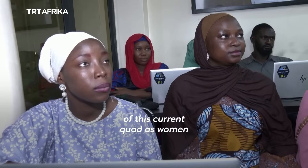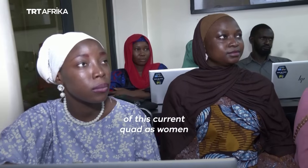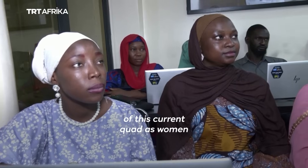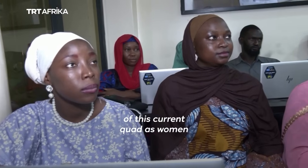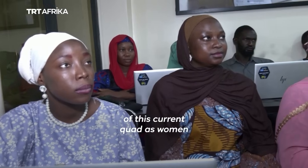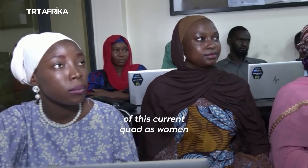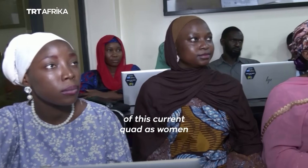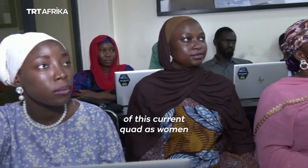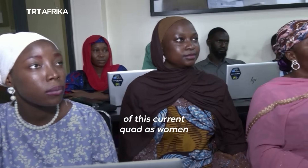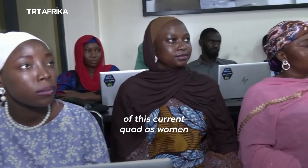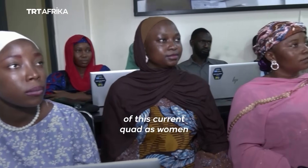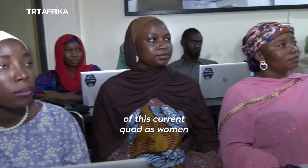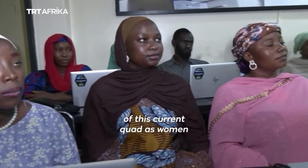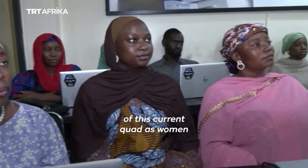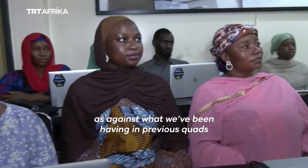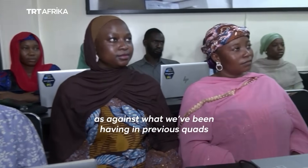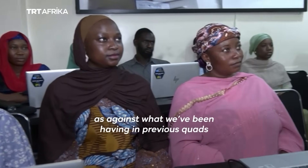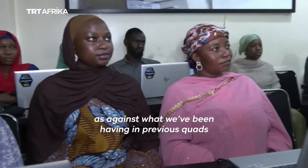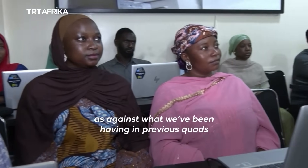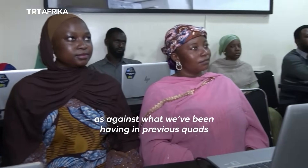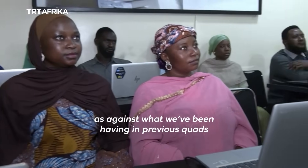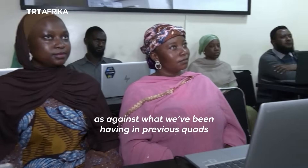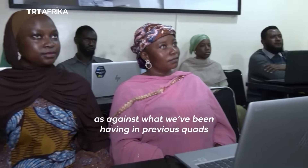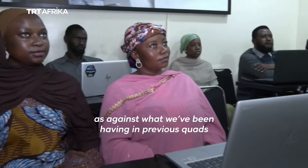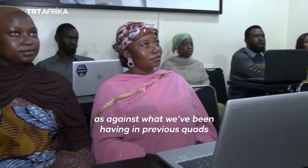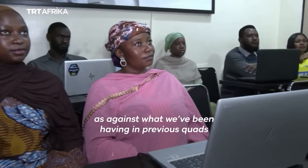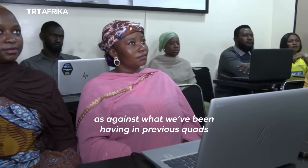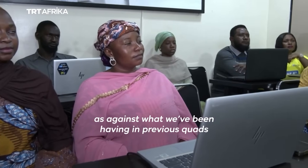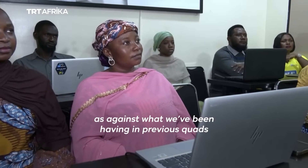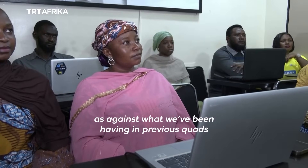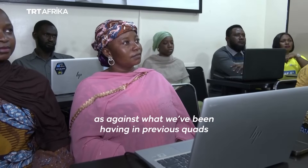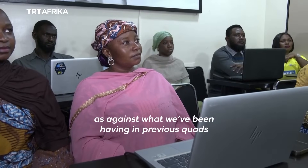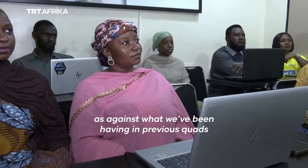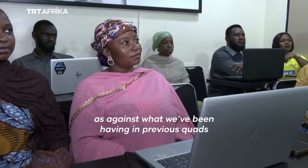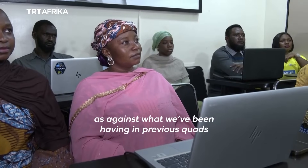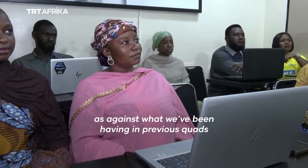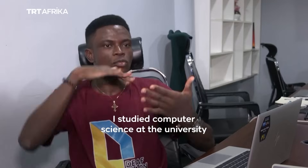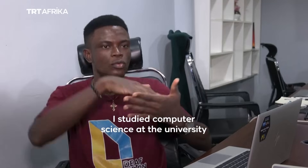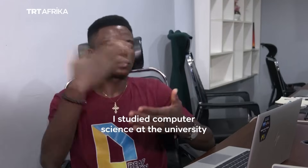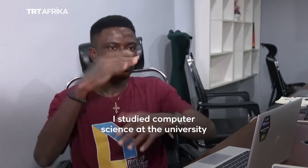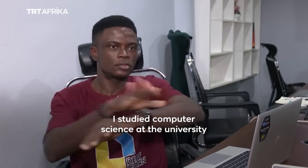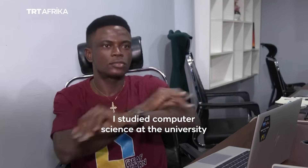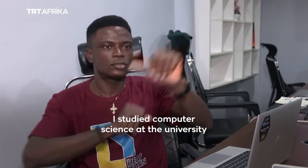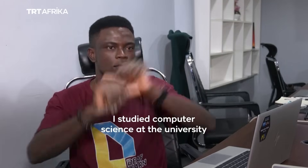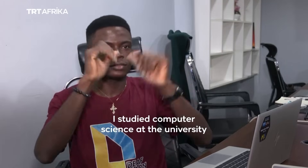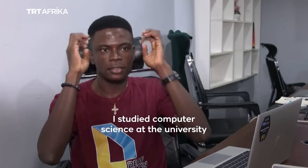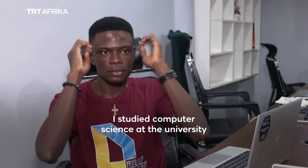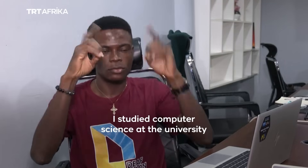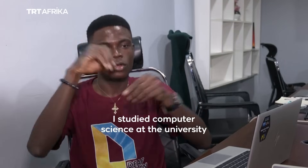current cohort as women, as against what we've been having in previous cohorts. I studied